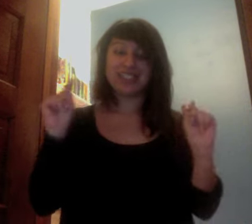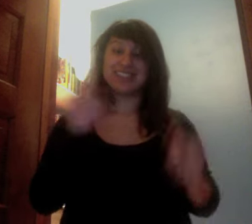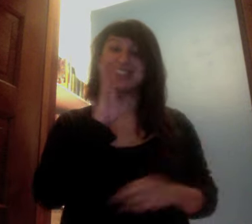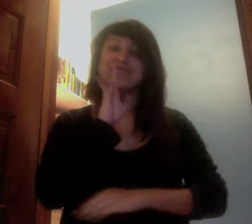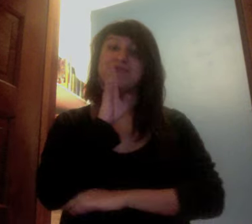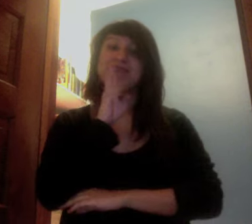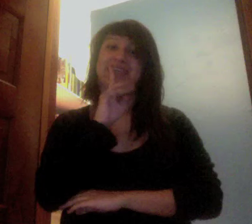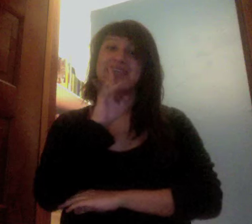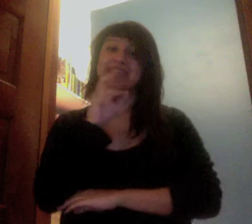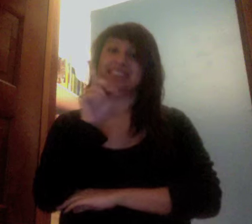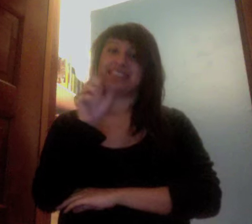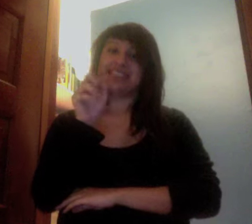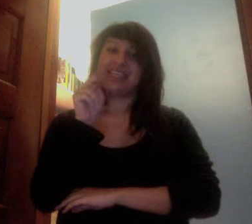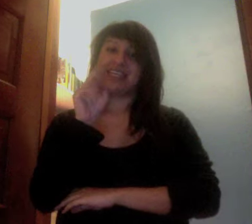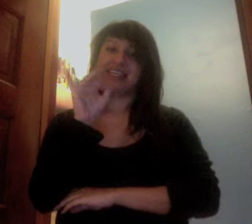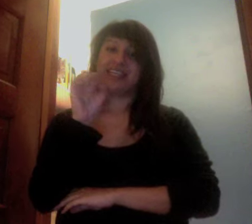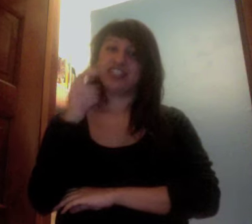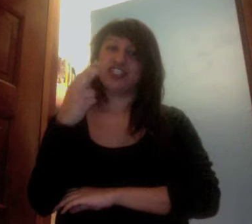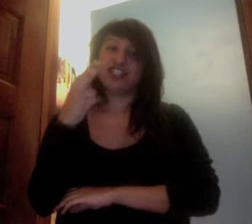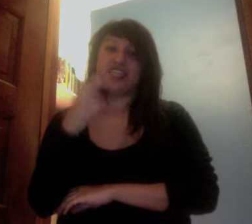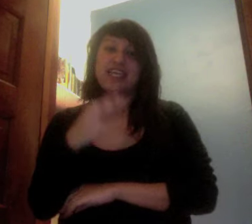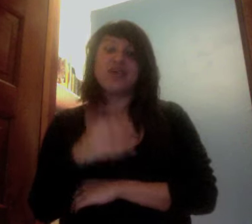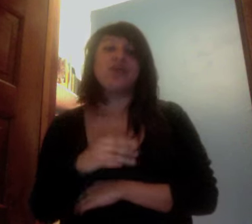using English and, figuring it out. Anyway,